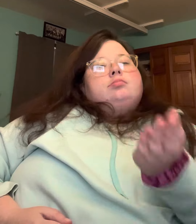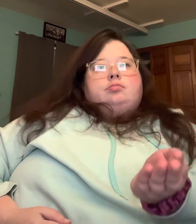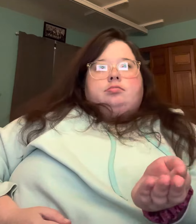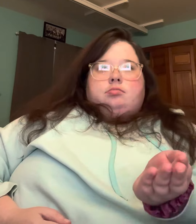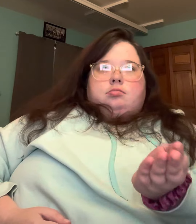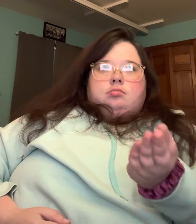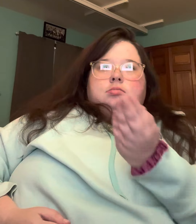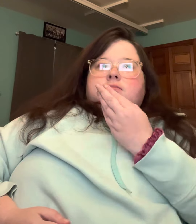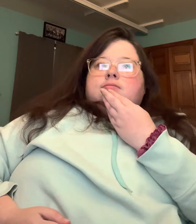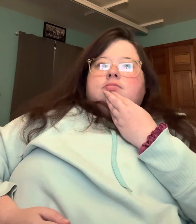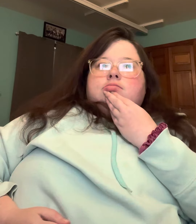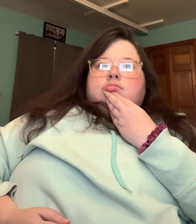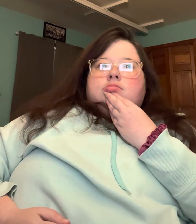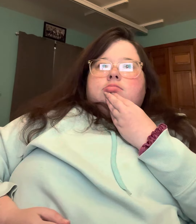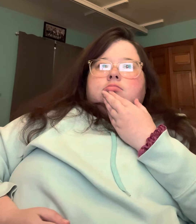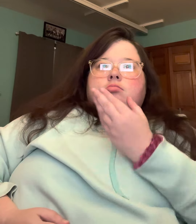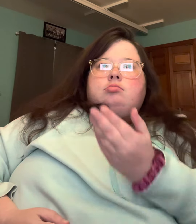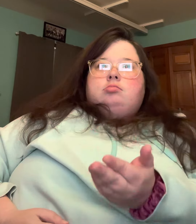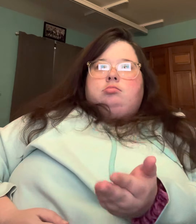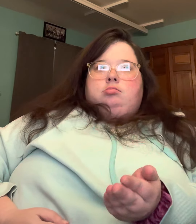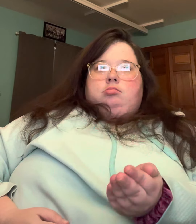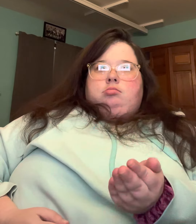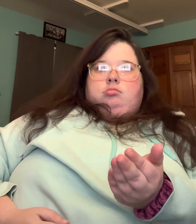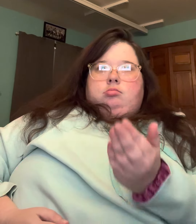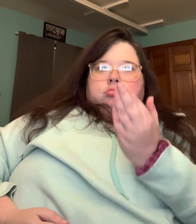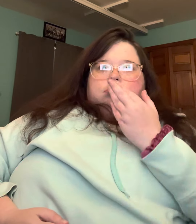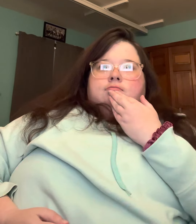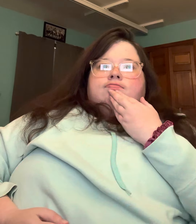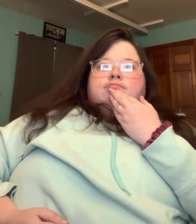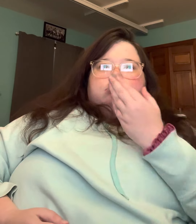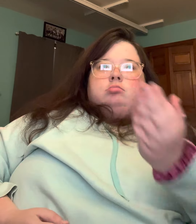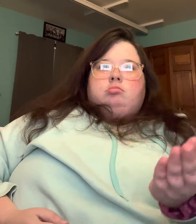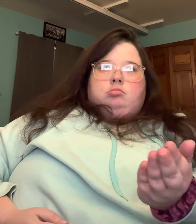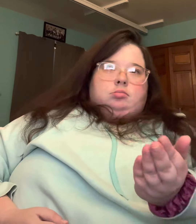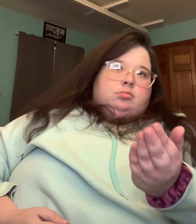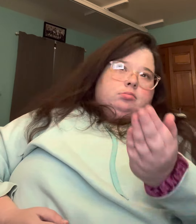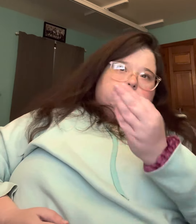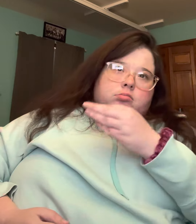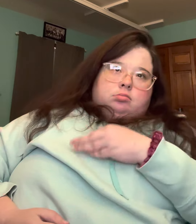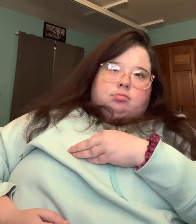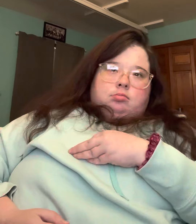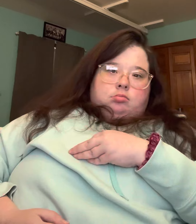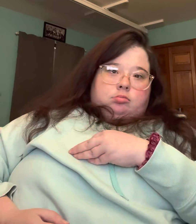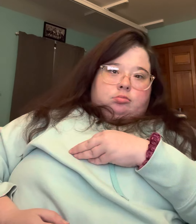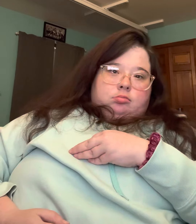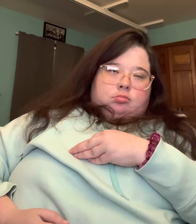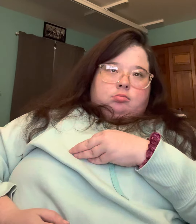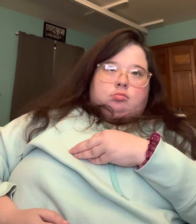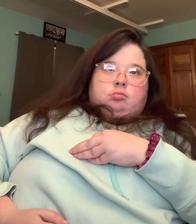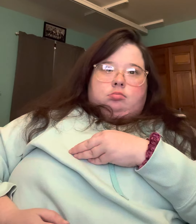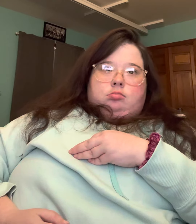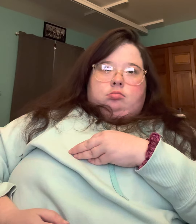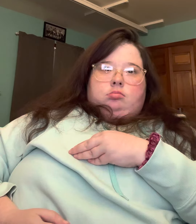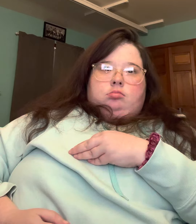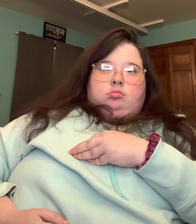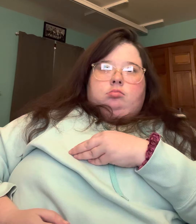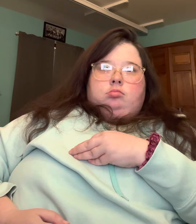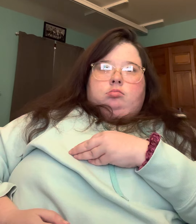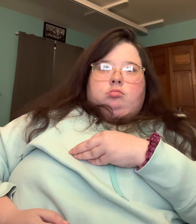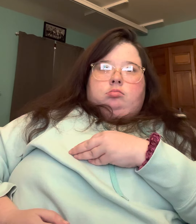forward. Thank you. Thank you. And lastly, excuse